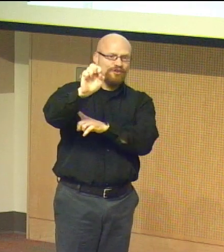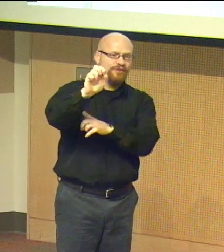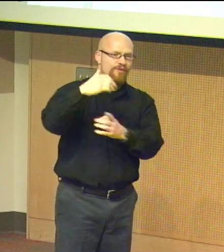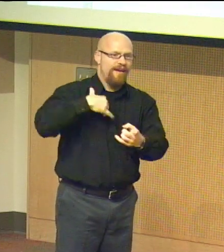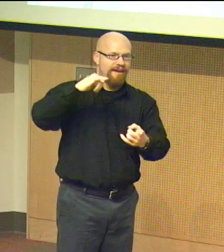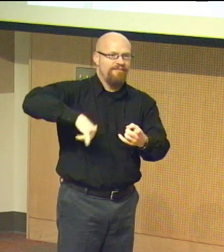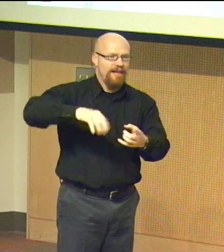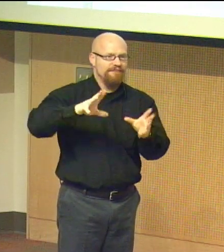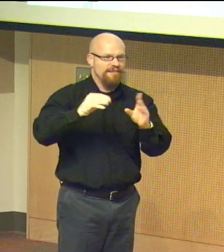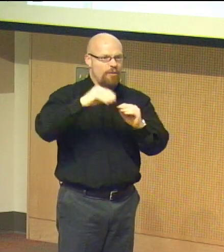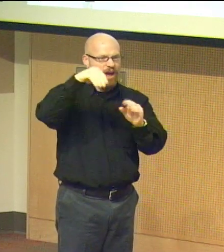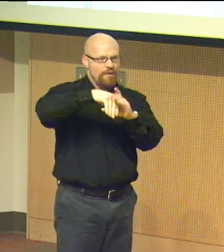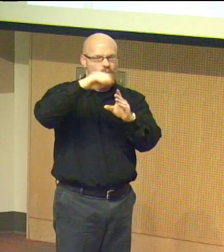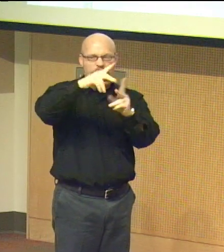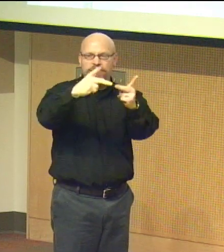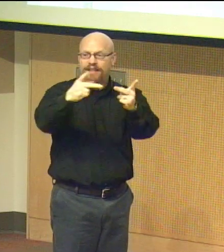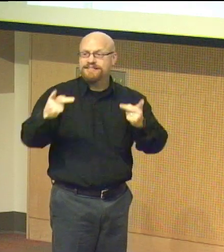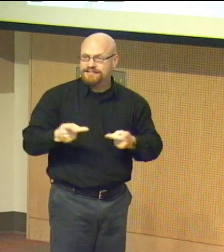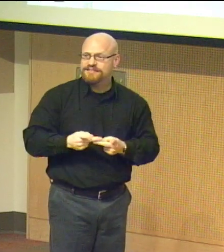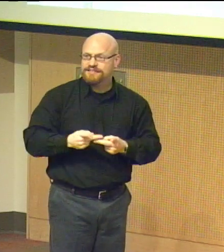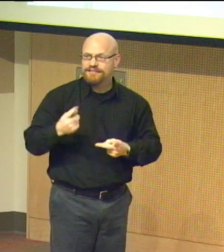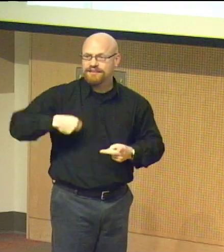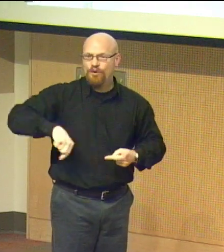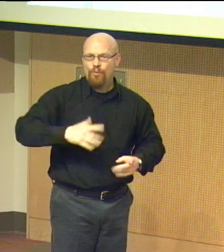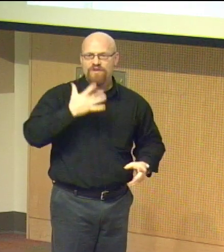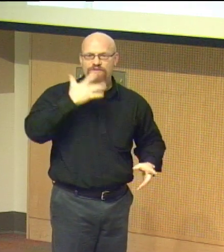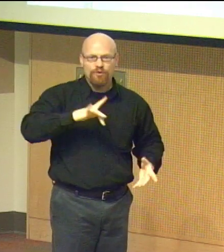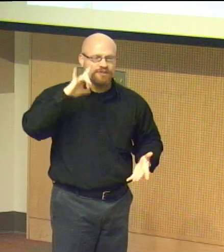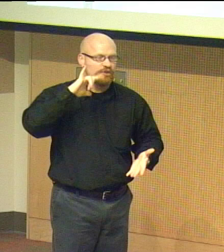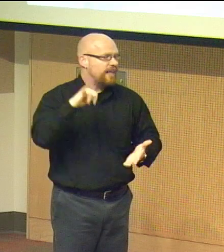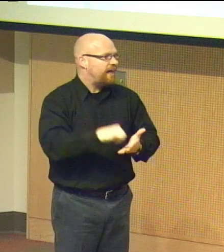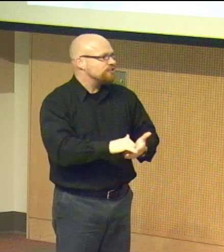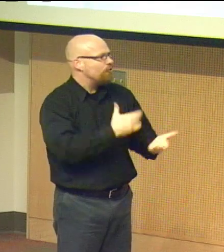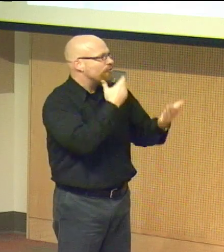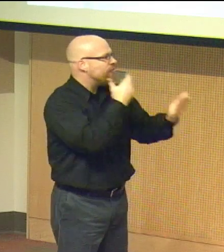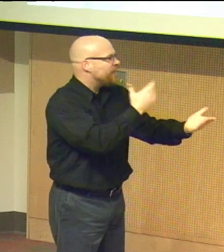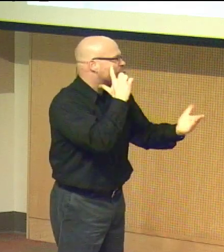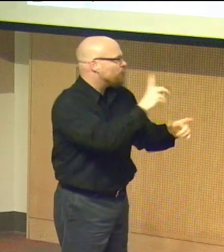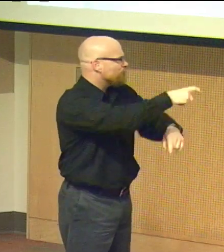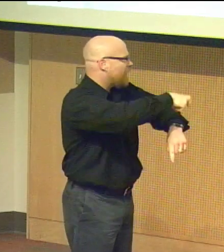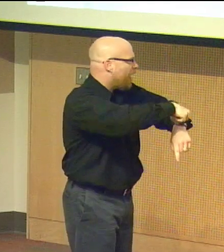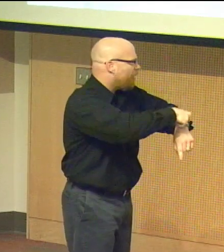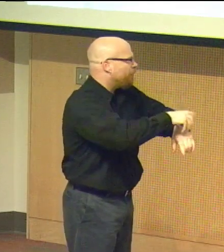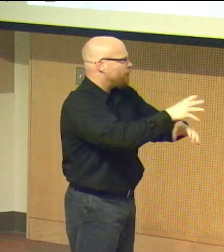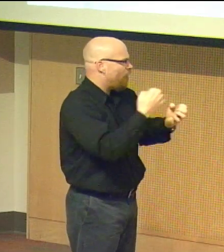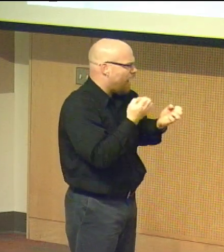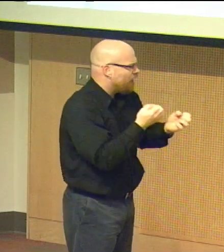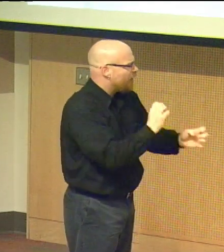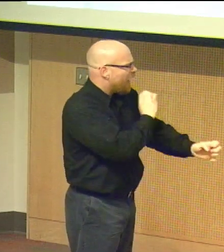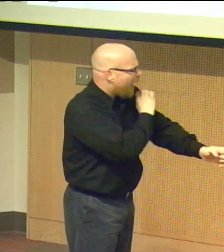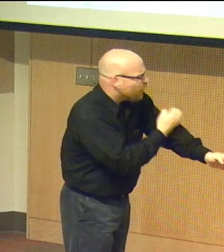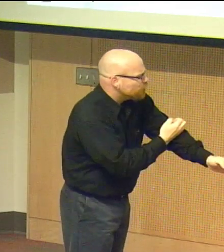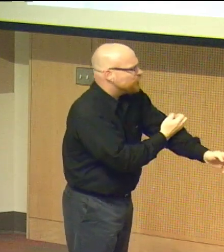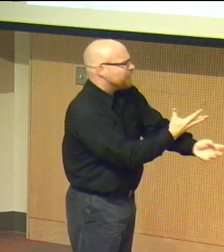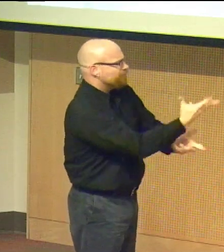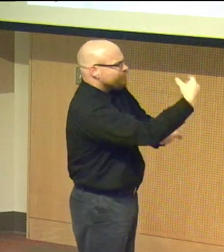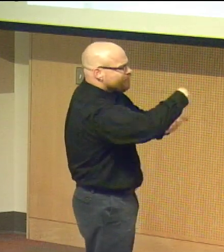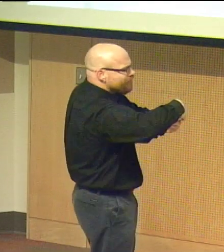deaf professionals who live in the area. We live in a very rare place and are very fortunate for your time, your energy, for your willingness to